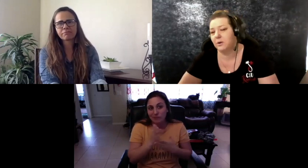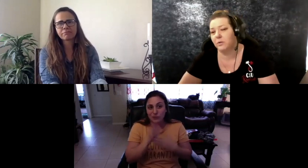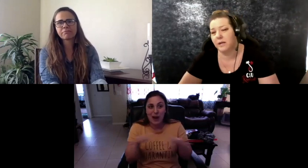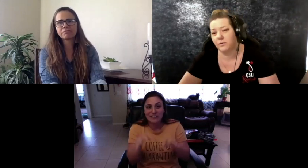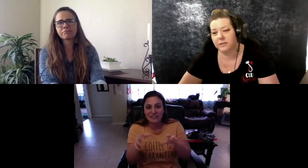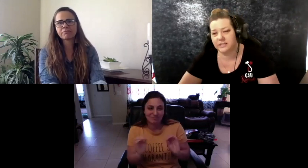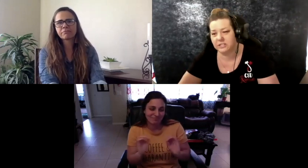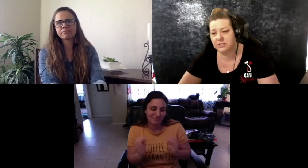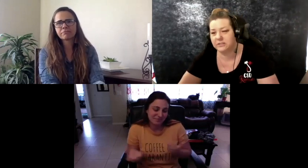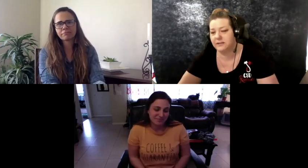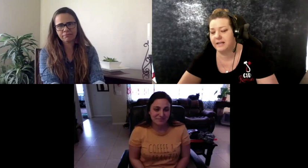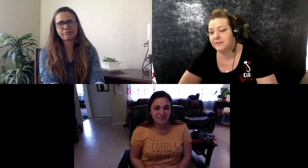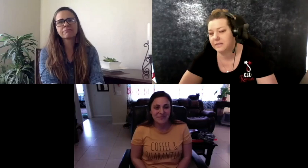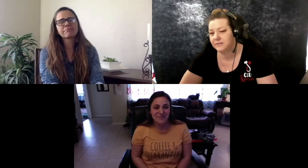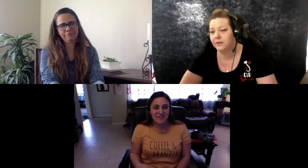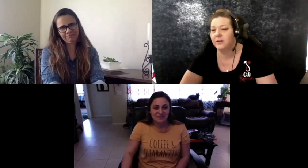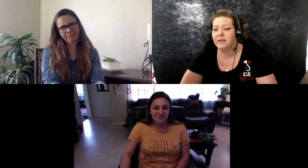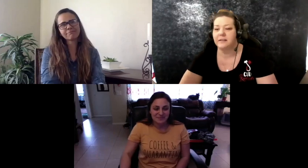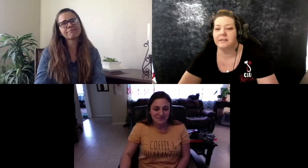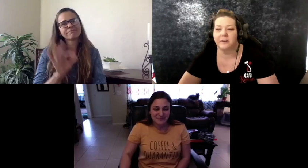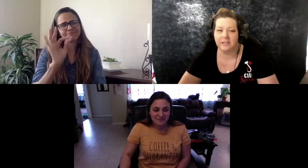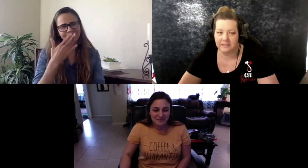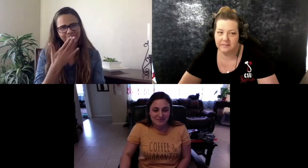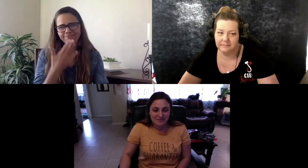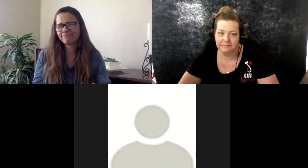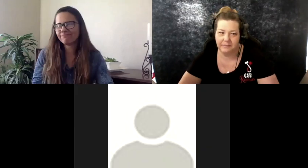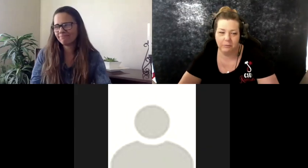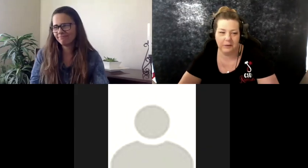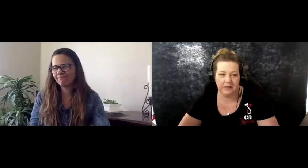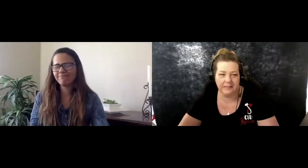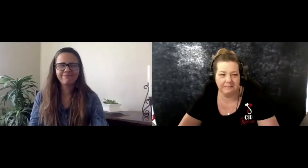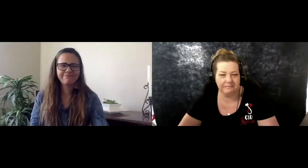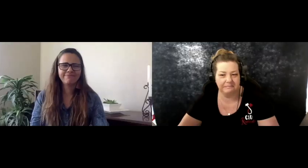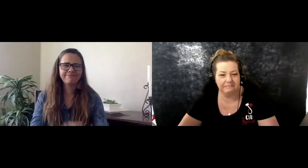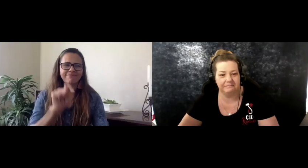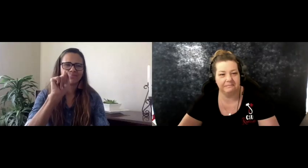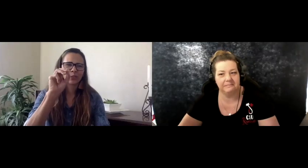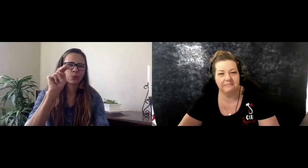really a whole lot of organizations or different activities for the younger kids, but we're working on it.